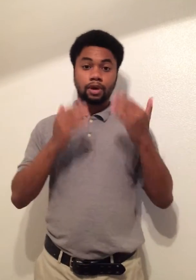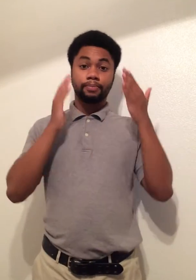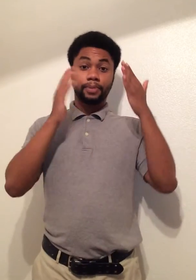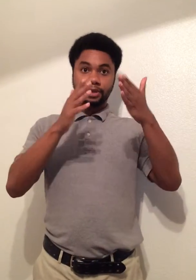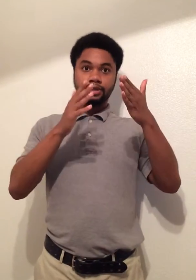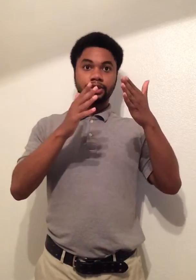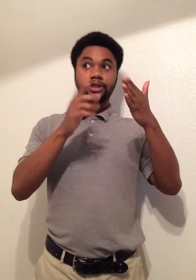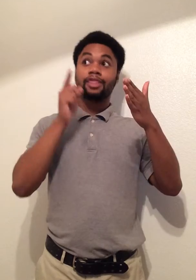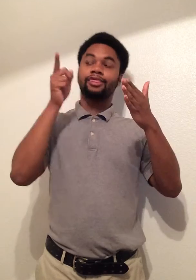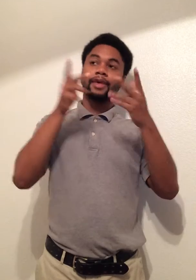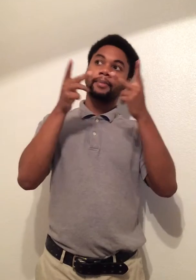astray.